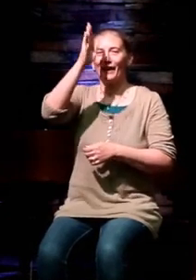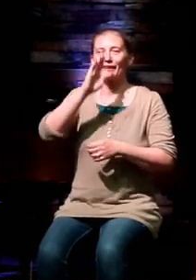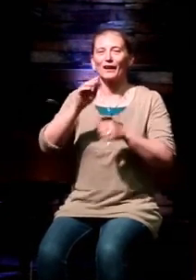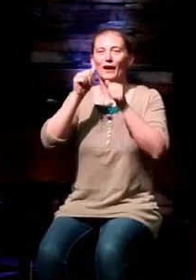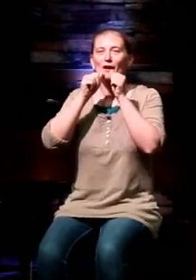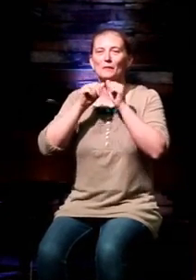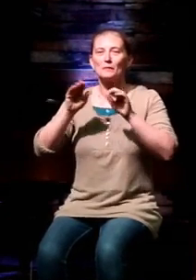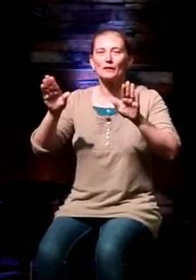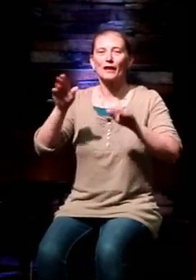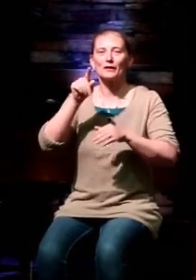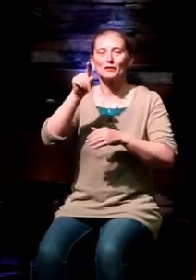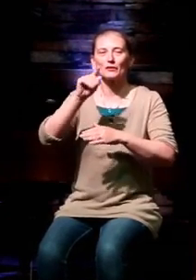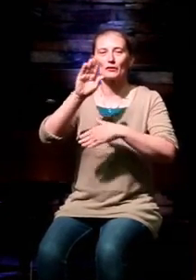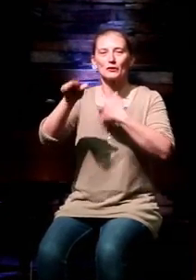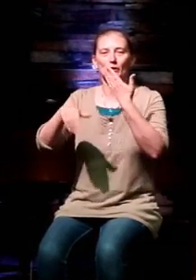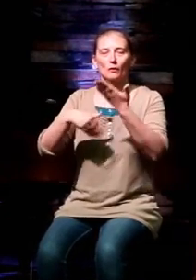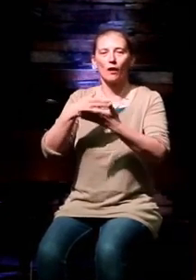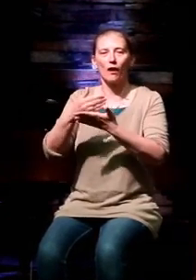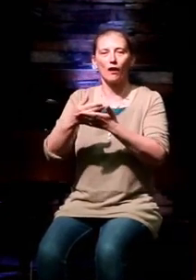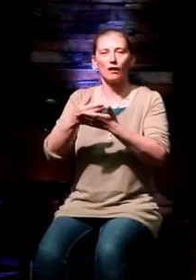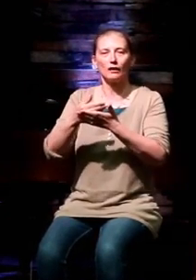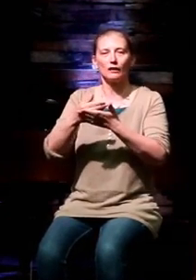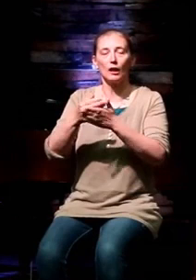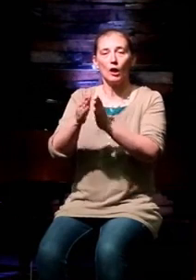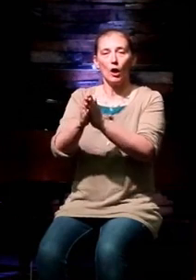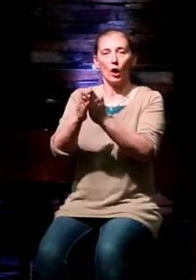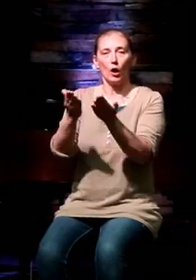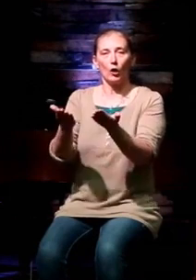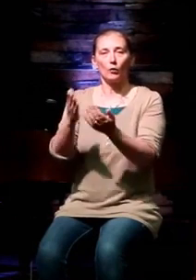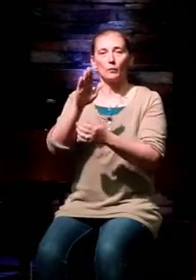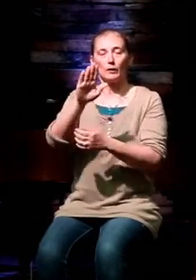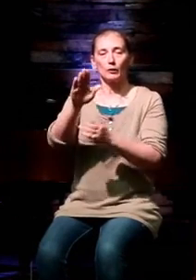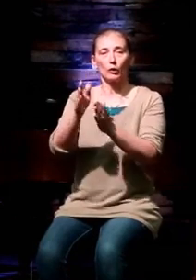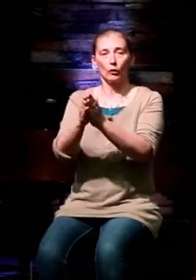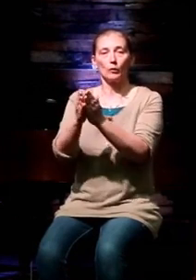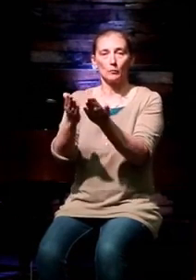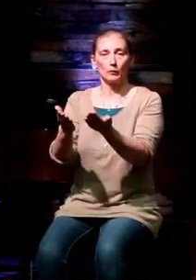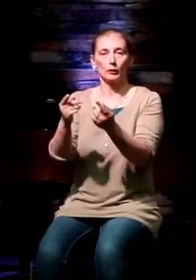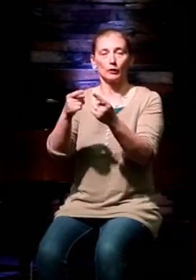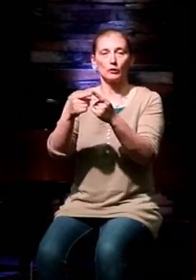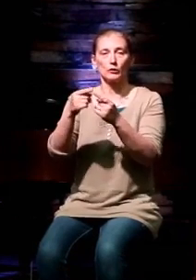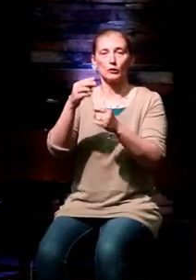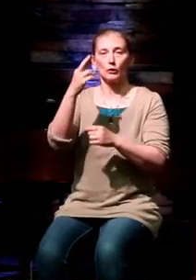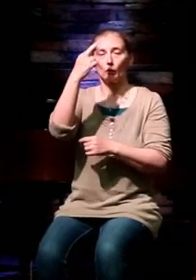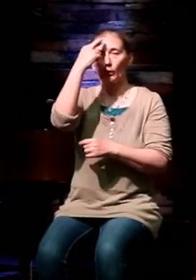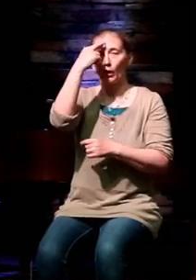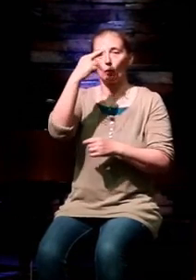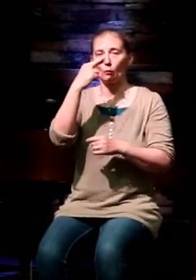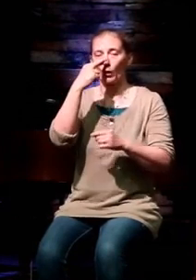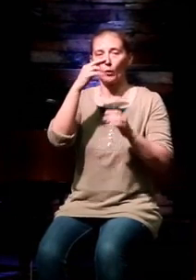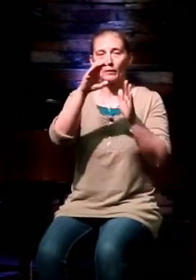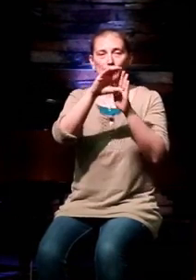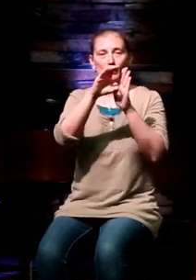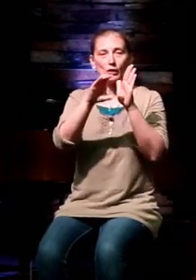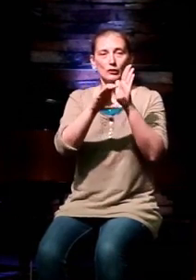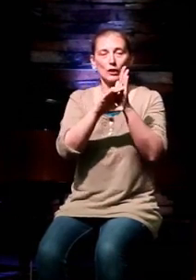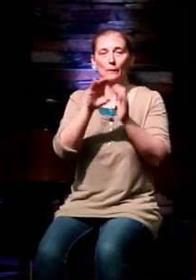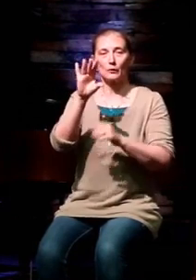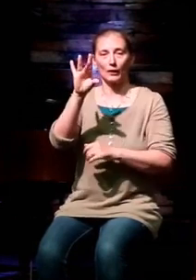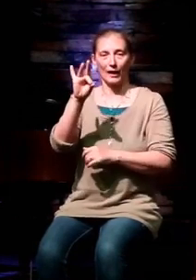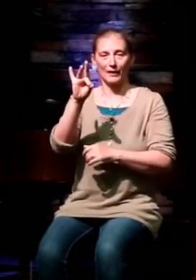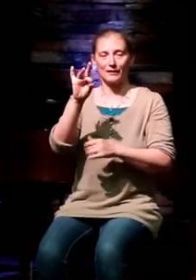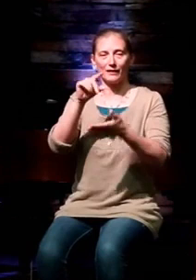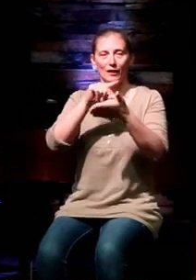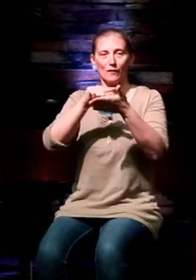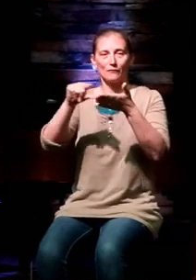we get started this morning, and if you have your Bibles, I would like you to turn to Romans chapter 8. We're going to pick up Romans chapter 8 in verse 5,